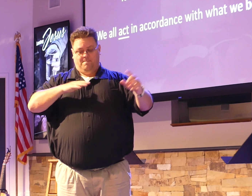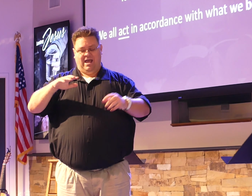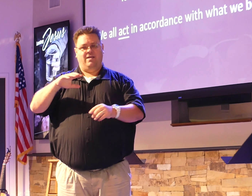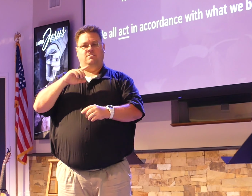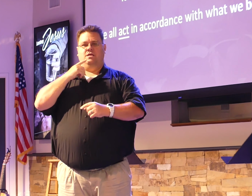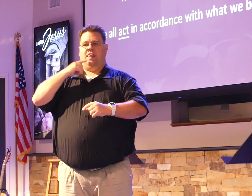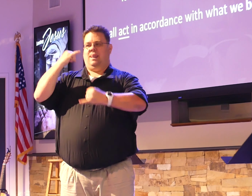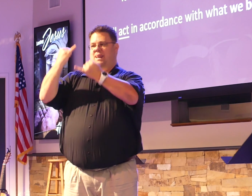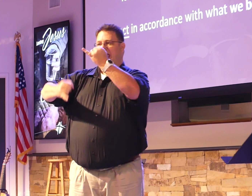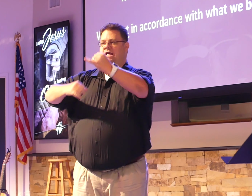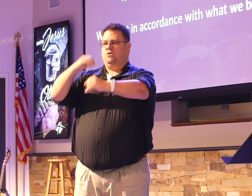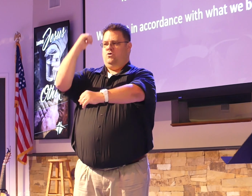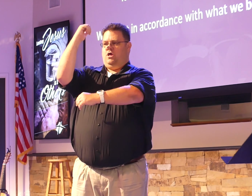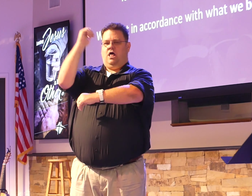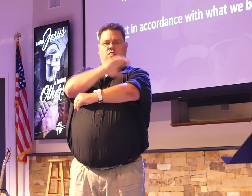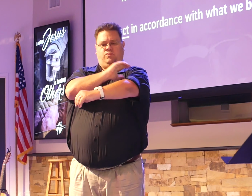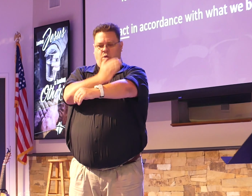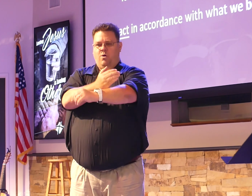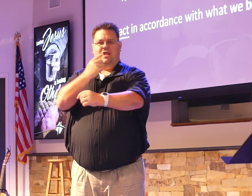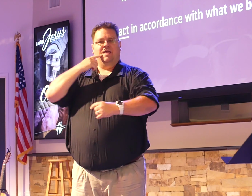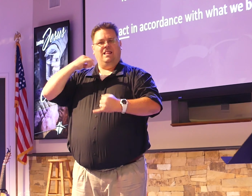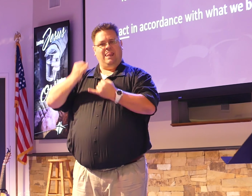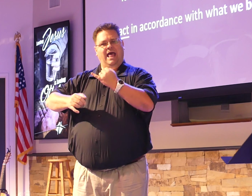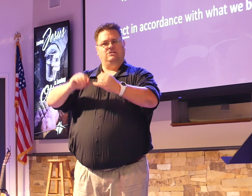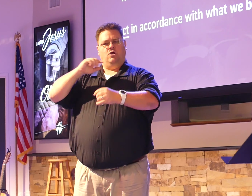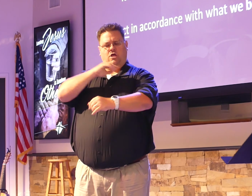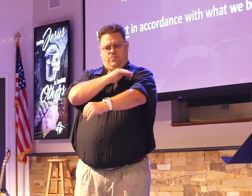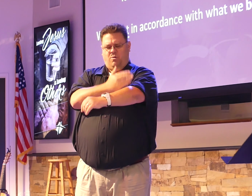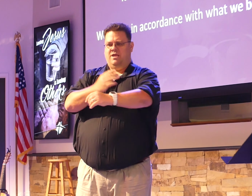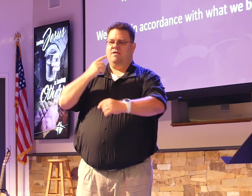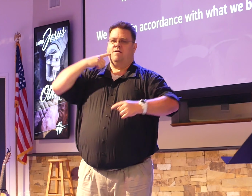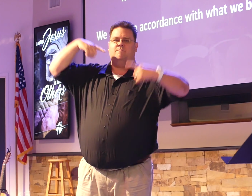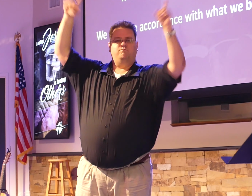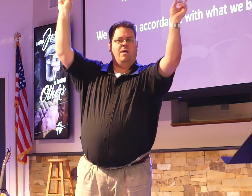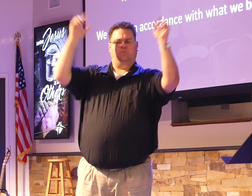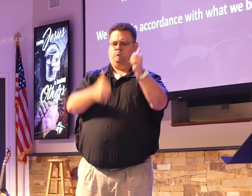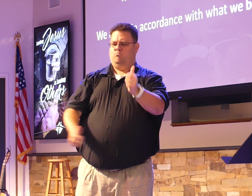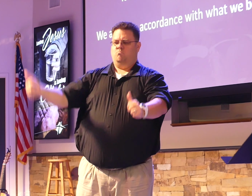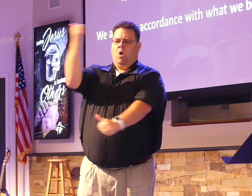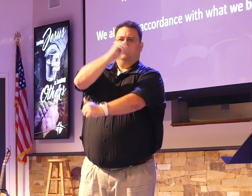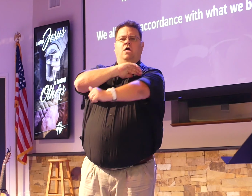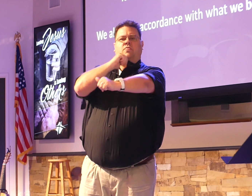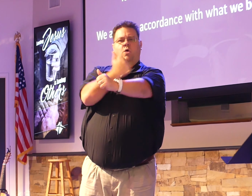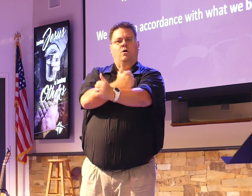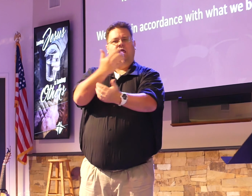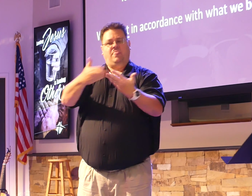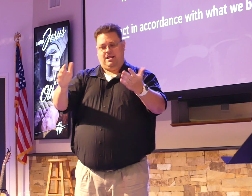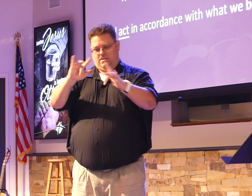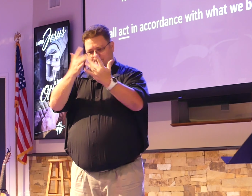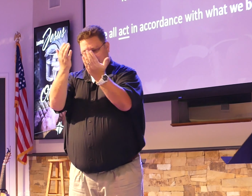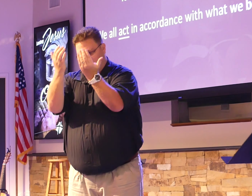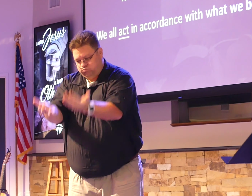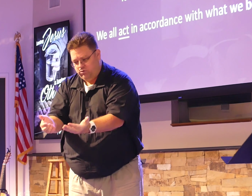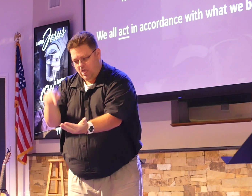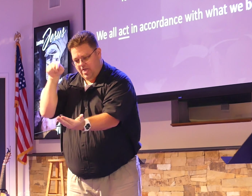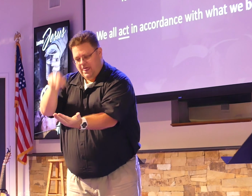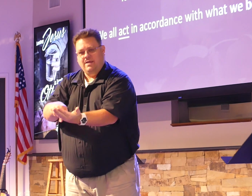everything through the lens of God's Word. How do you view your life? What do you think the purpose of your life is?